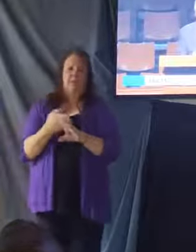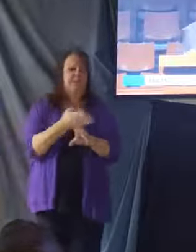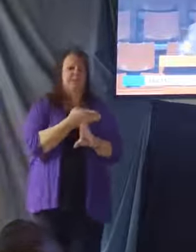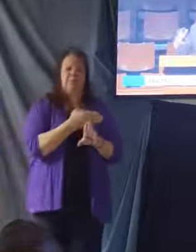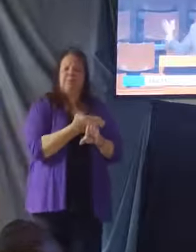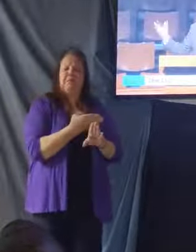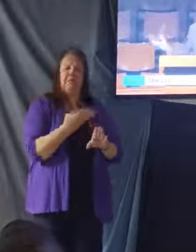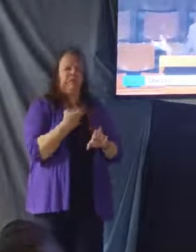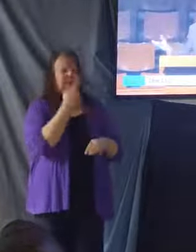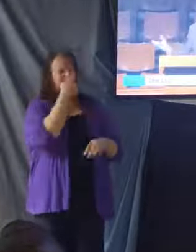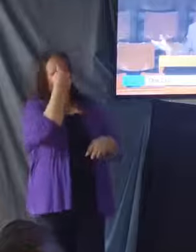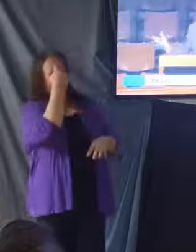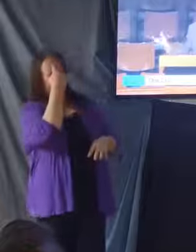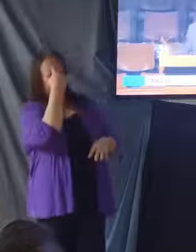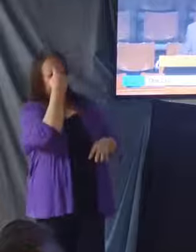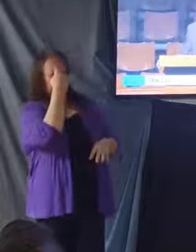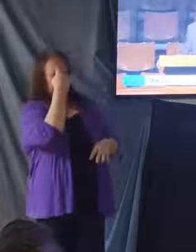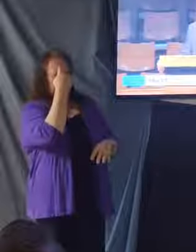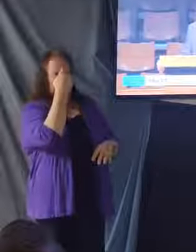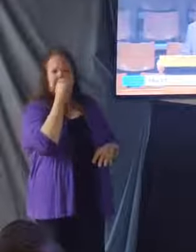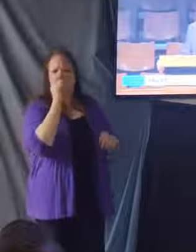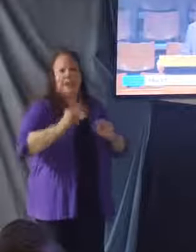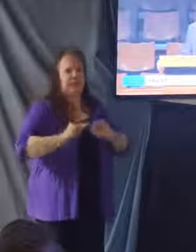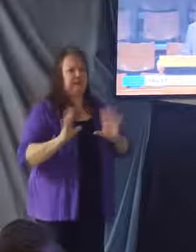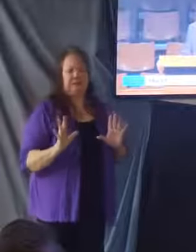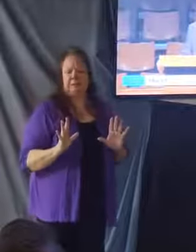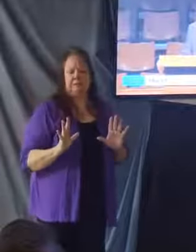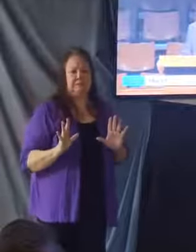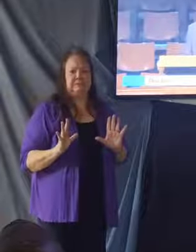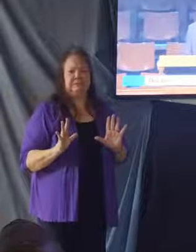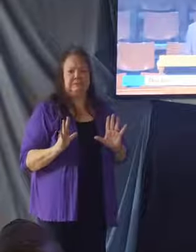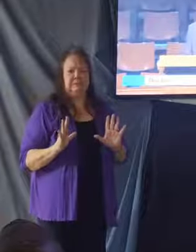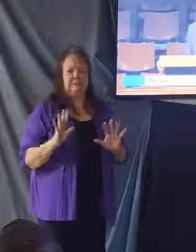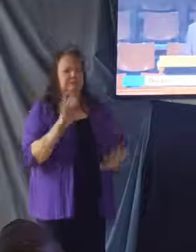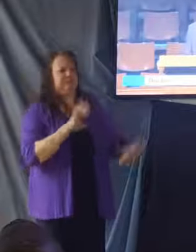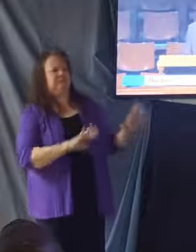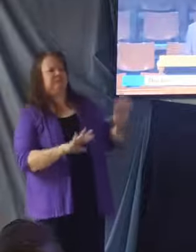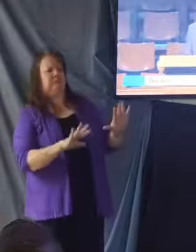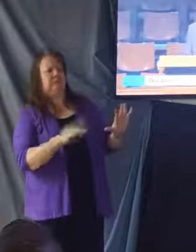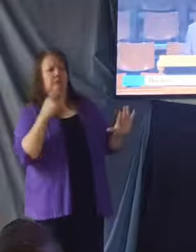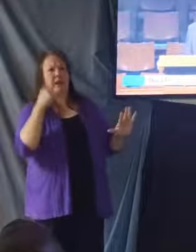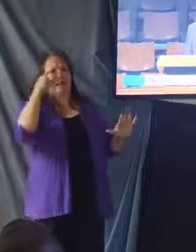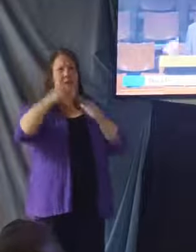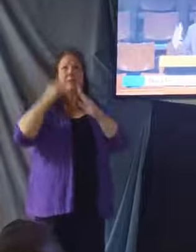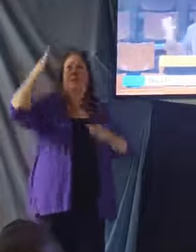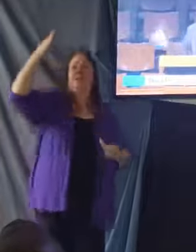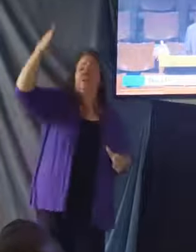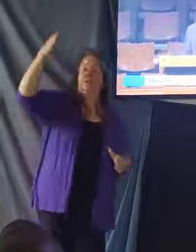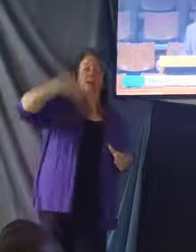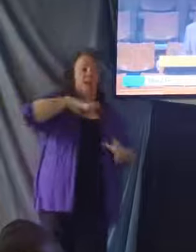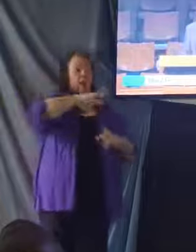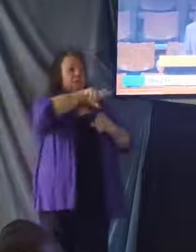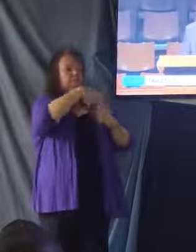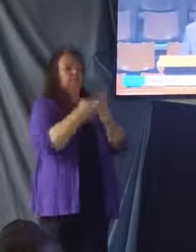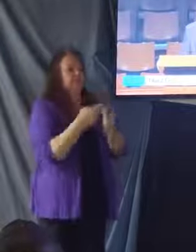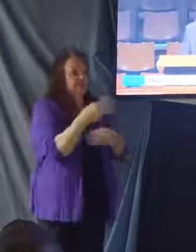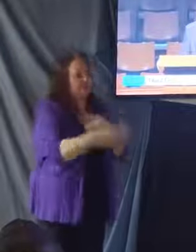was thinking irrationally in light of eternity. It's all caught up in